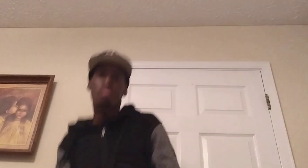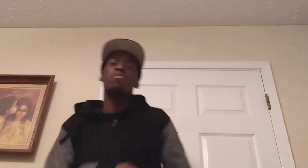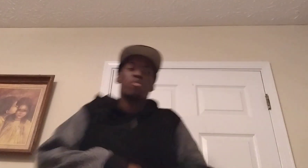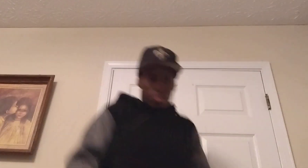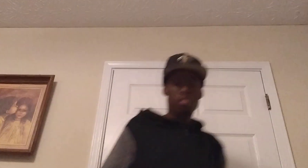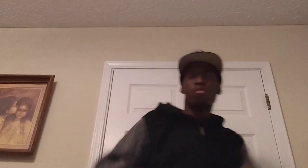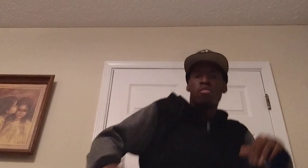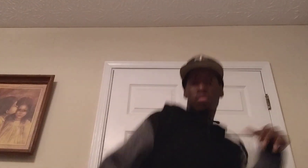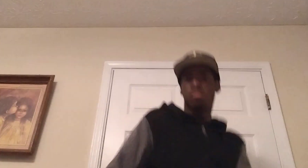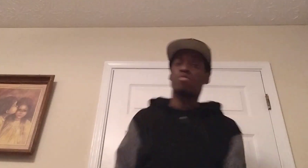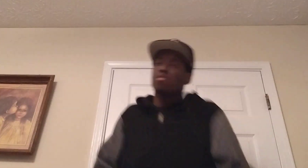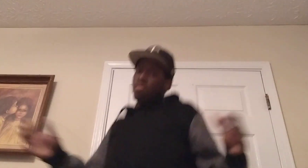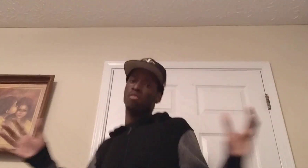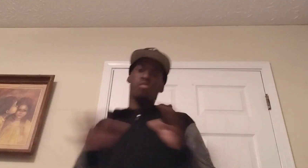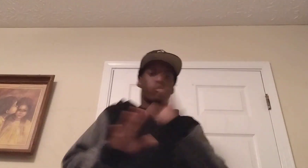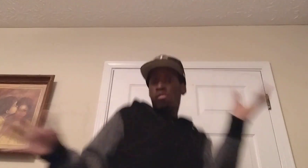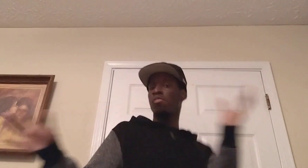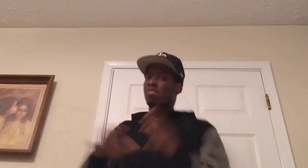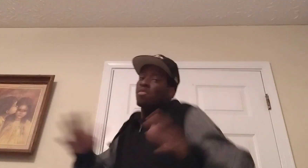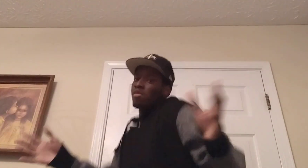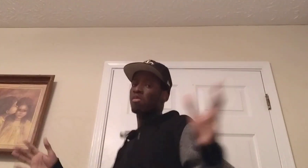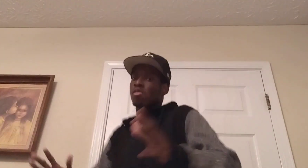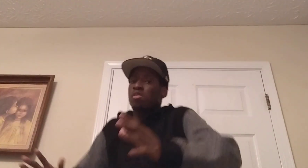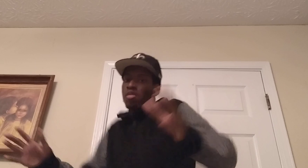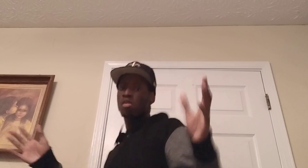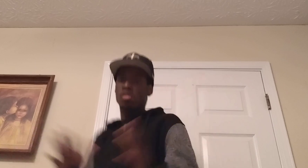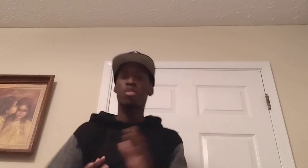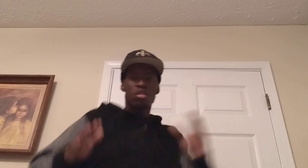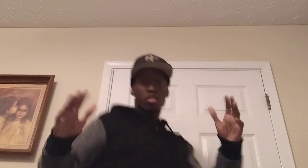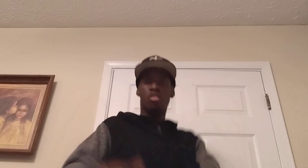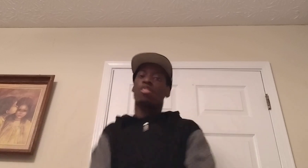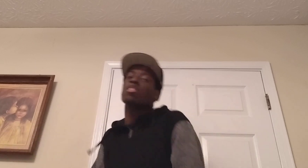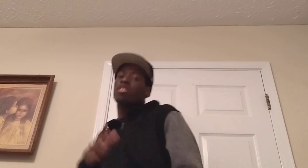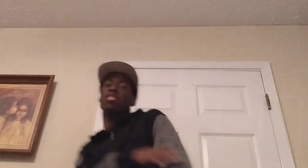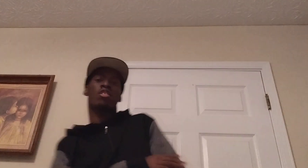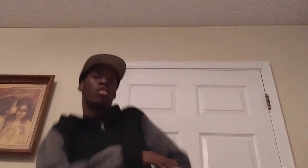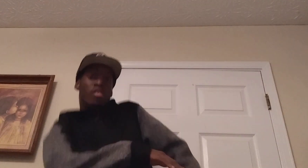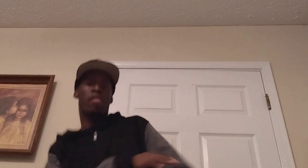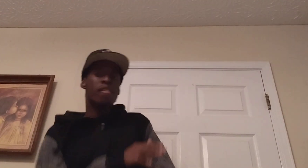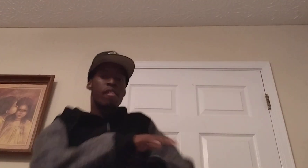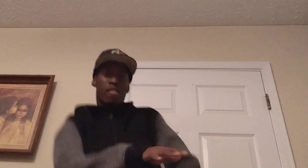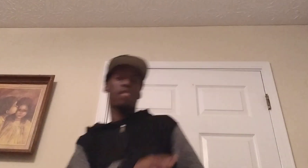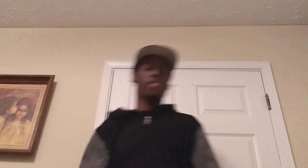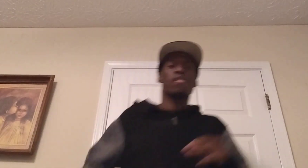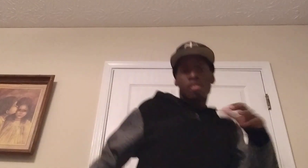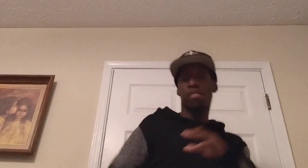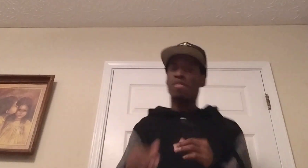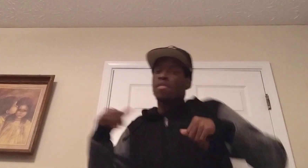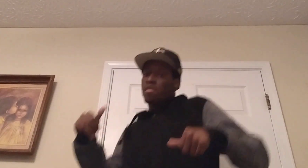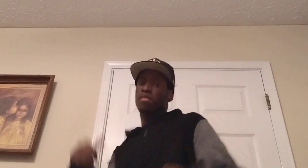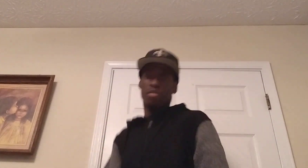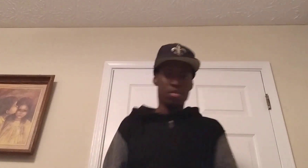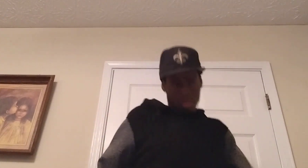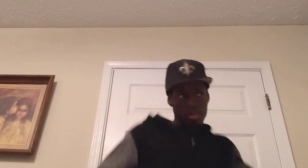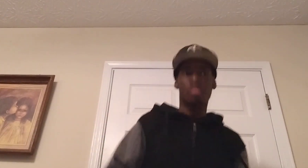we touched. Fast we touched. Then we locked eyes. And I knew I wasn't there